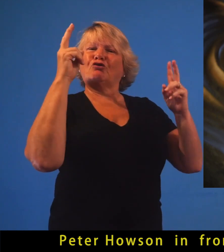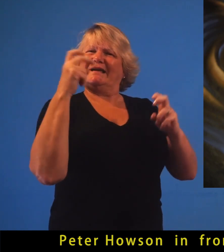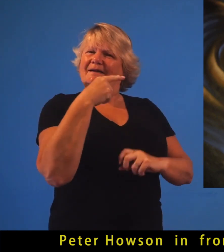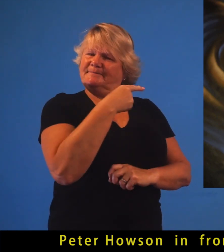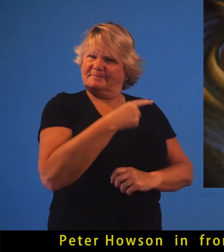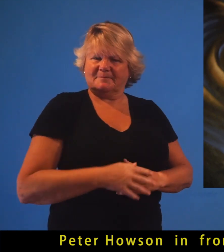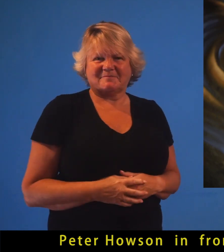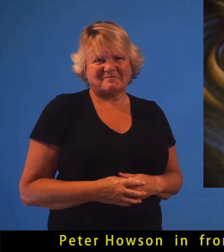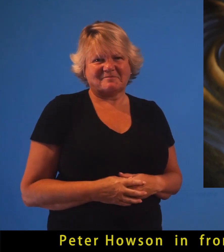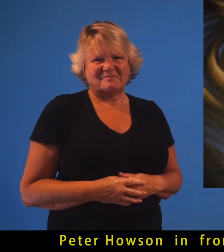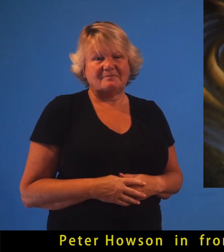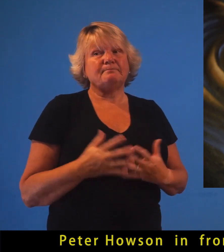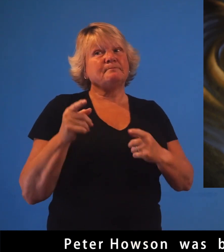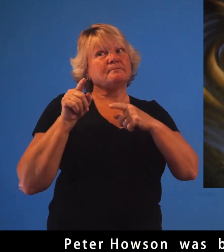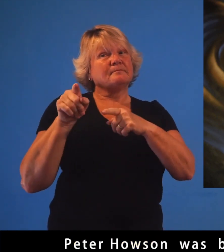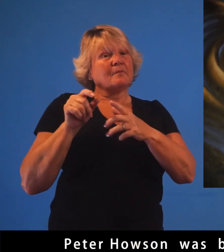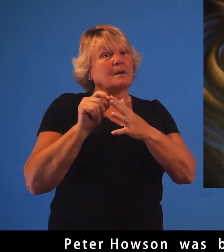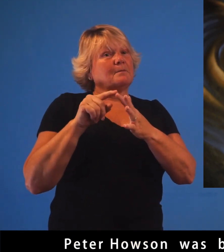Victory painting.